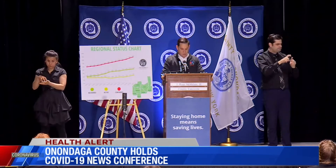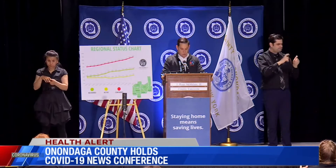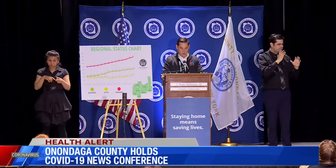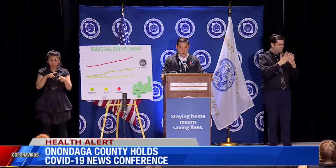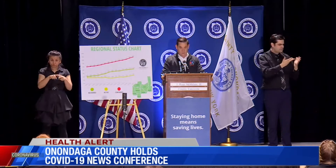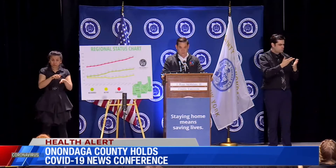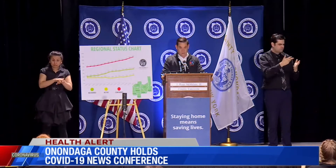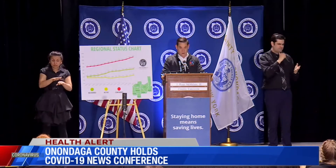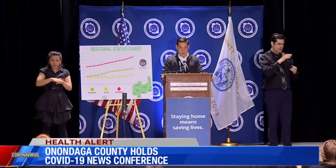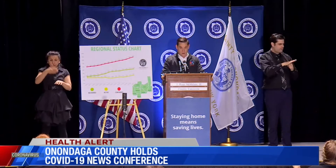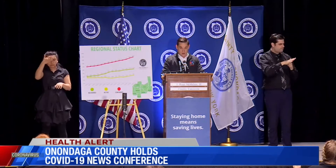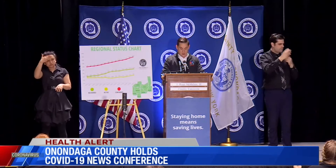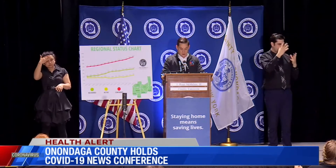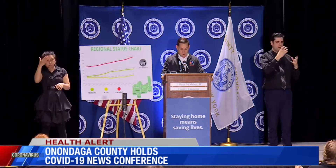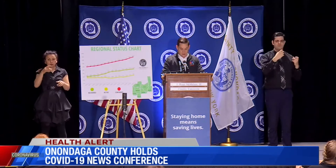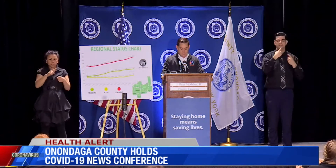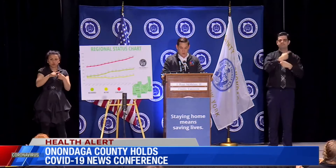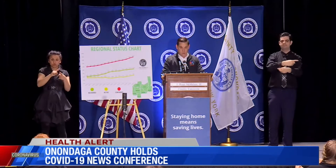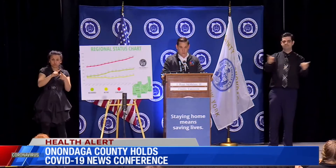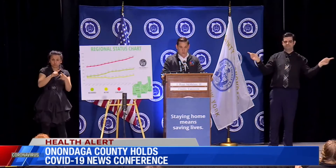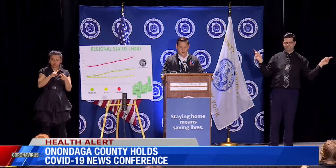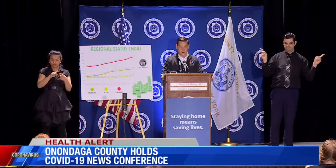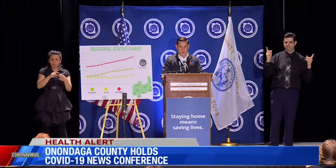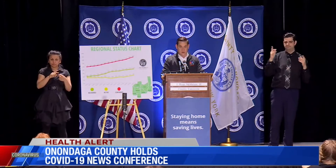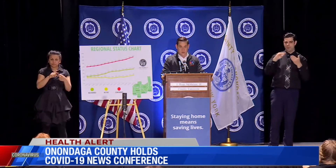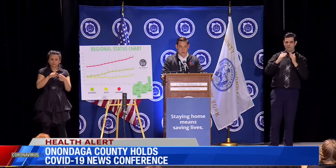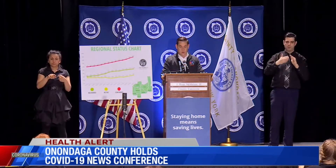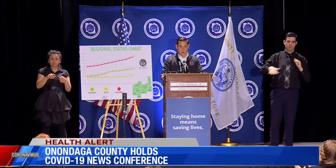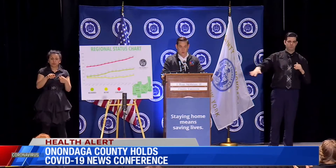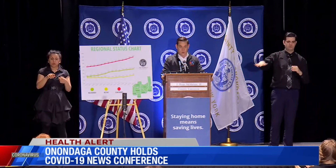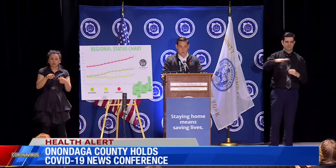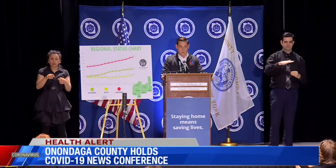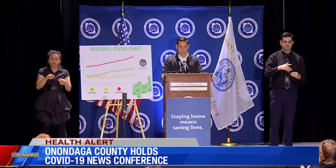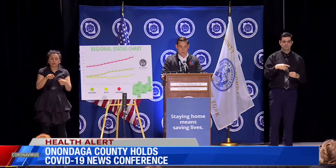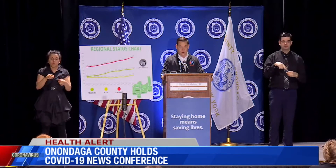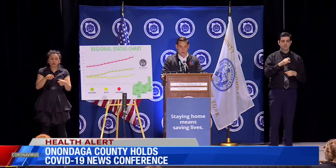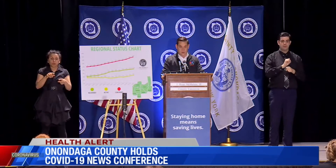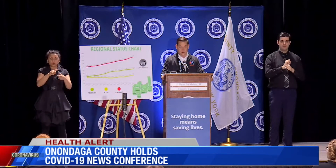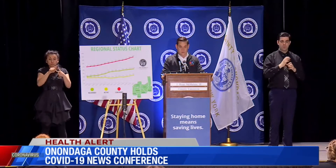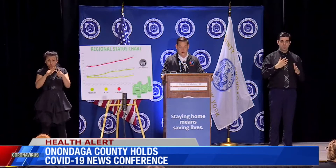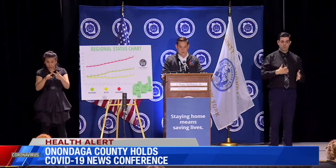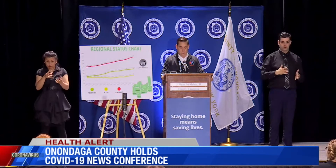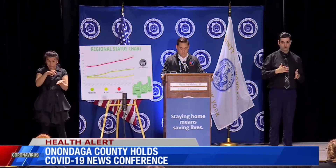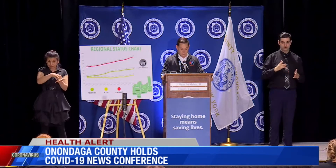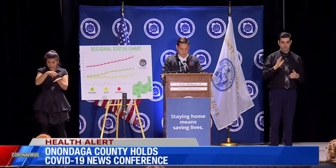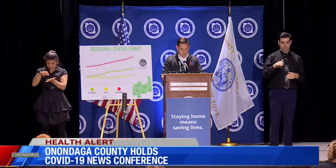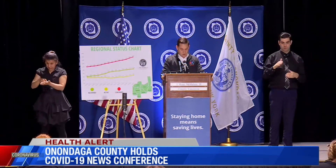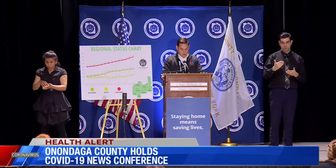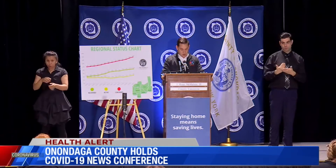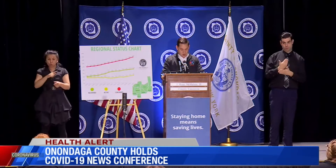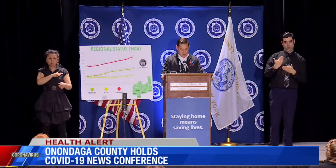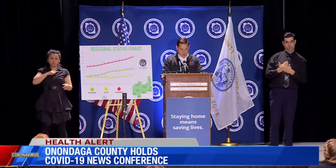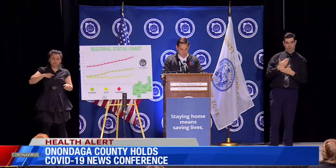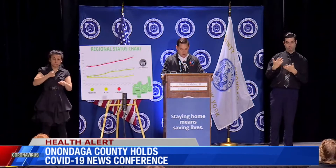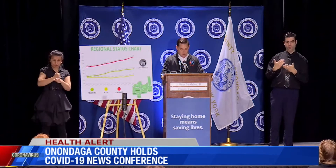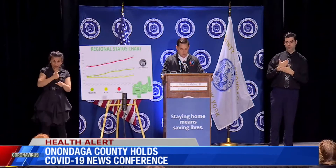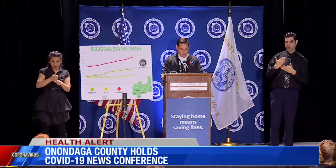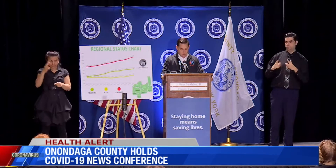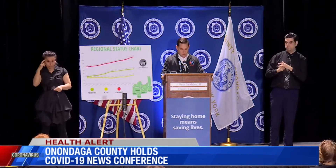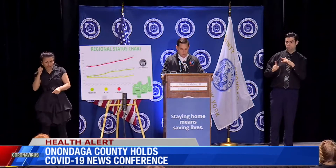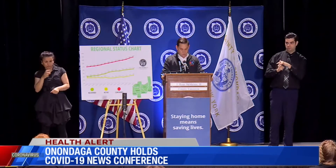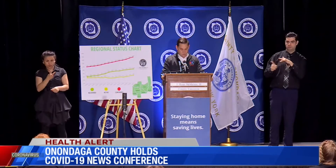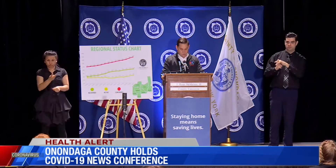we had an employee. Let me go through. This is a new case of this employee, and I'm going to